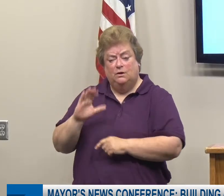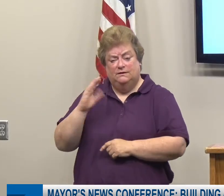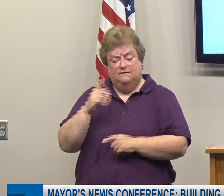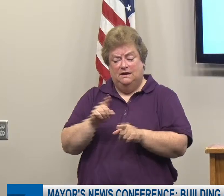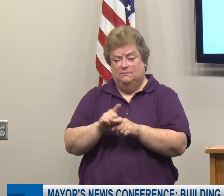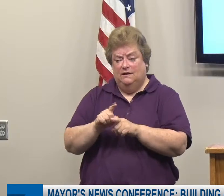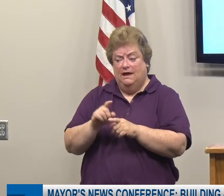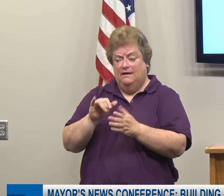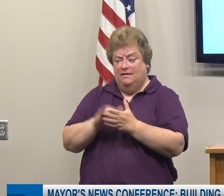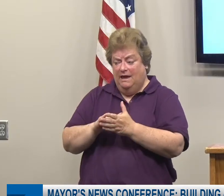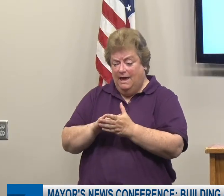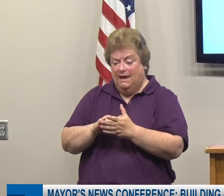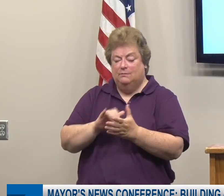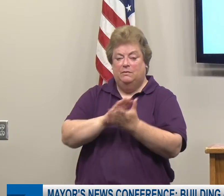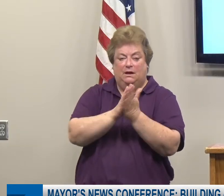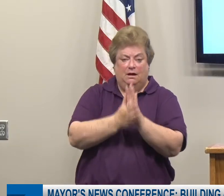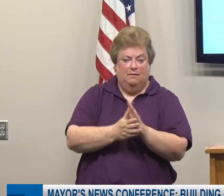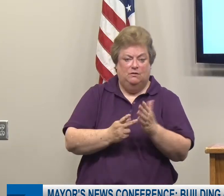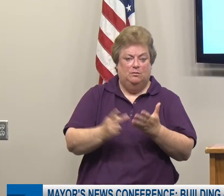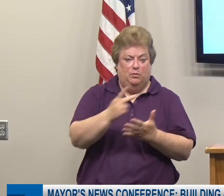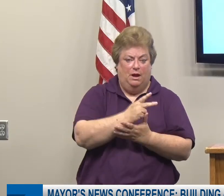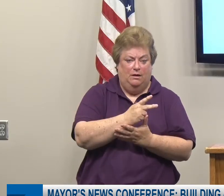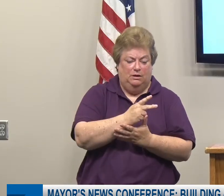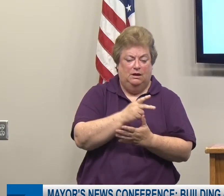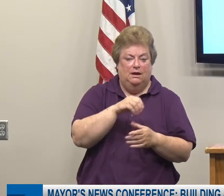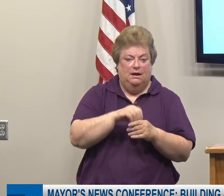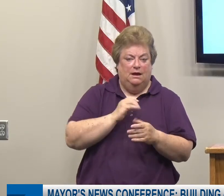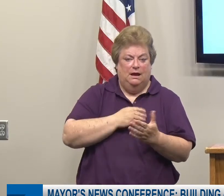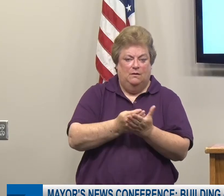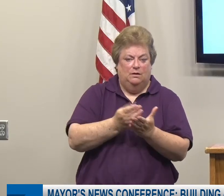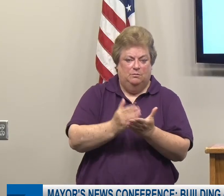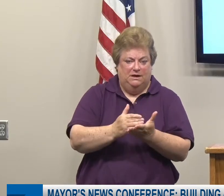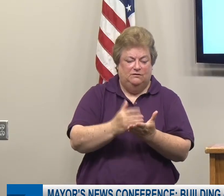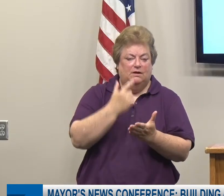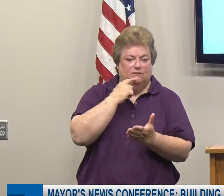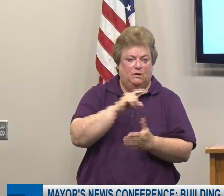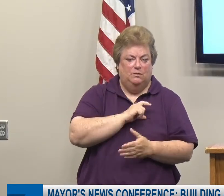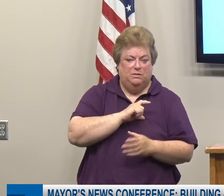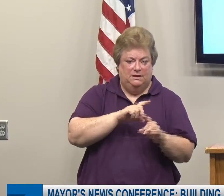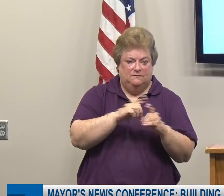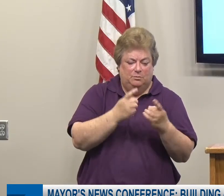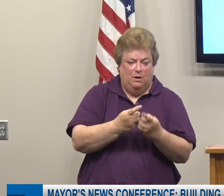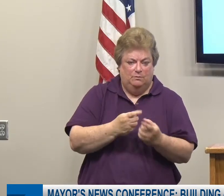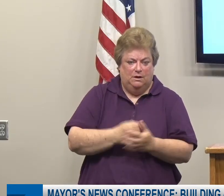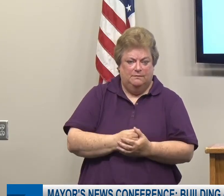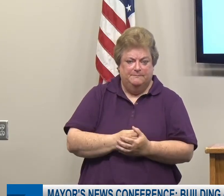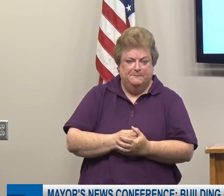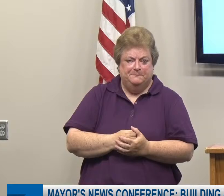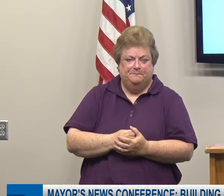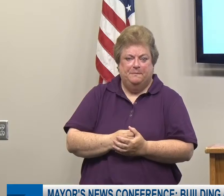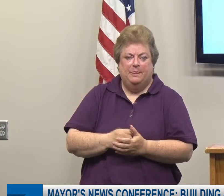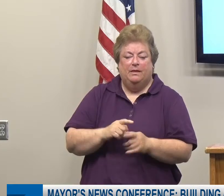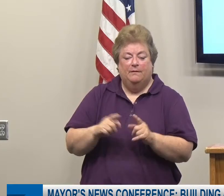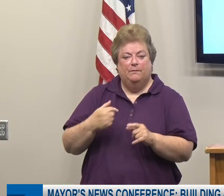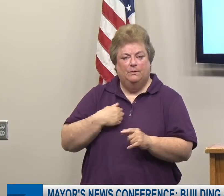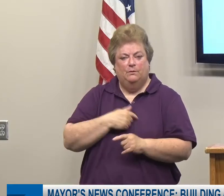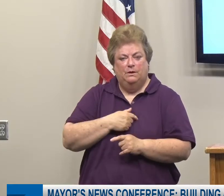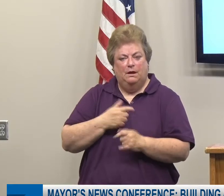to prioritize body-worn cameras as a budgetary item in the Lincoln Police Department budget. But we are, of